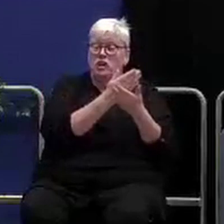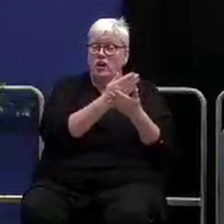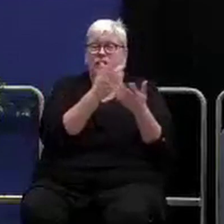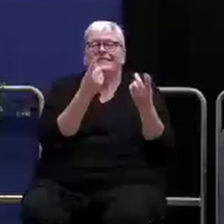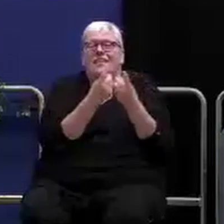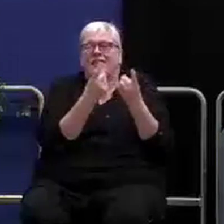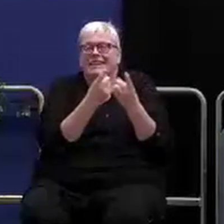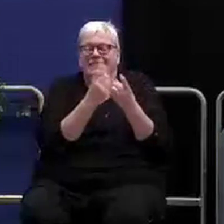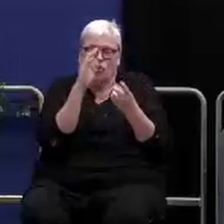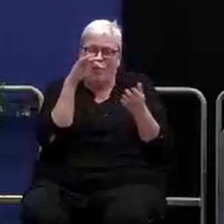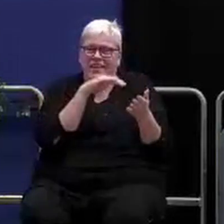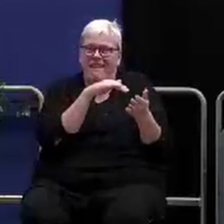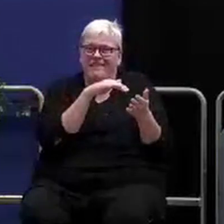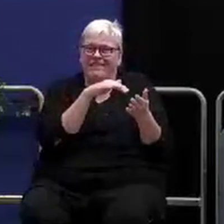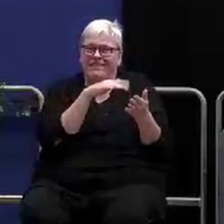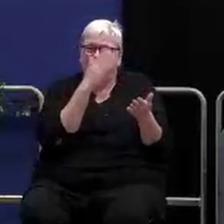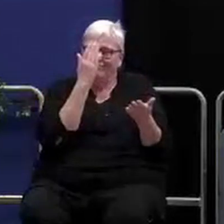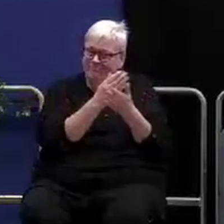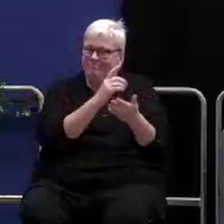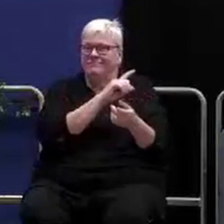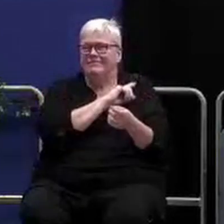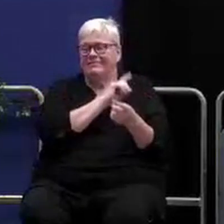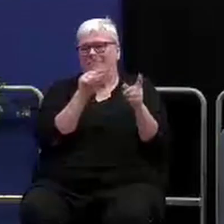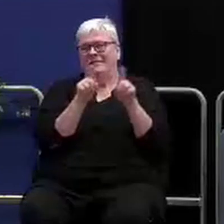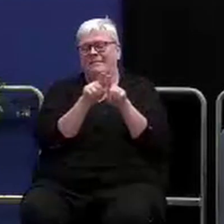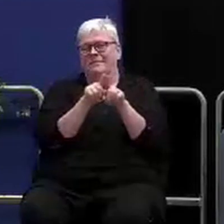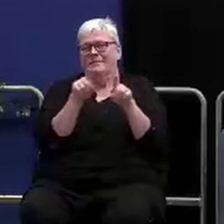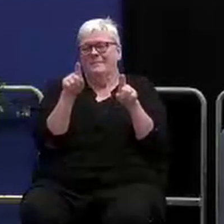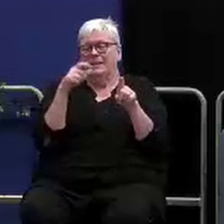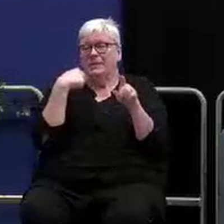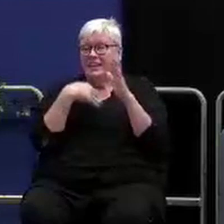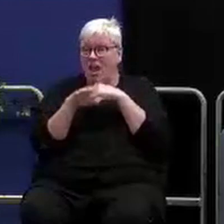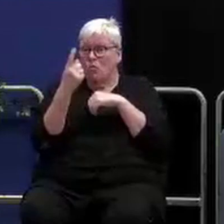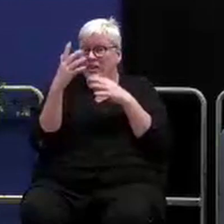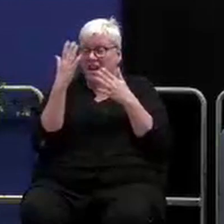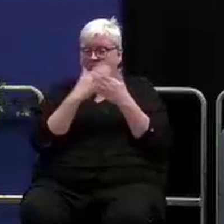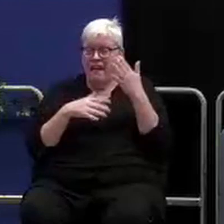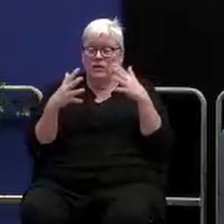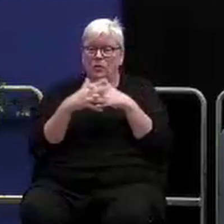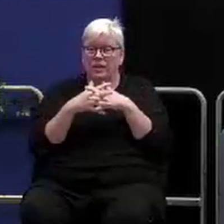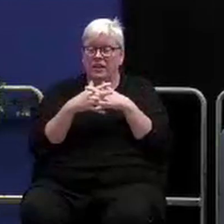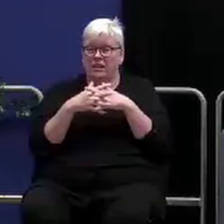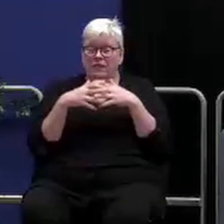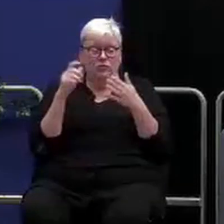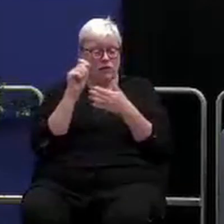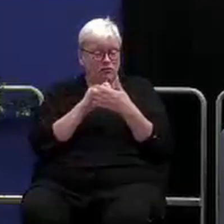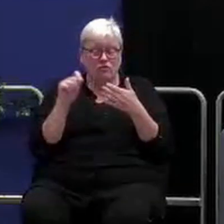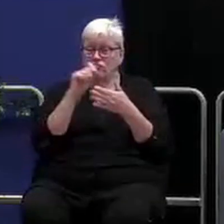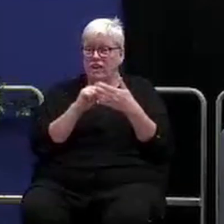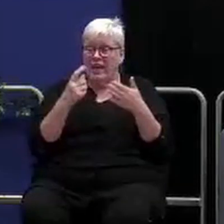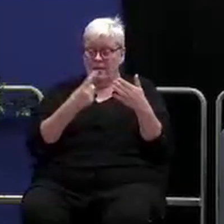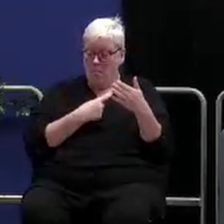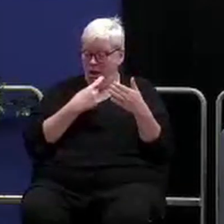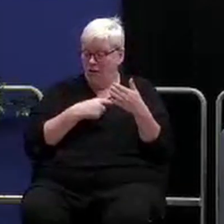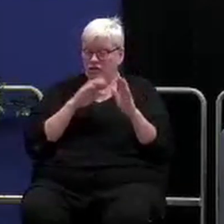on purpose. But at the same time, you know, the book's been out a week and a half. And it turns out that when you write a super personal book,